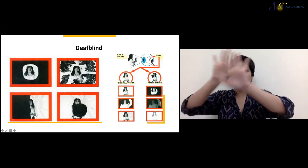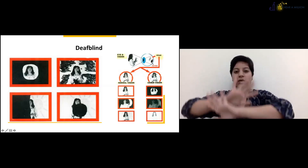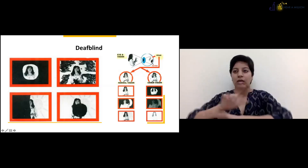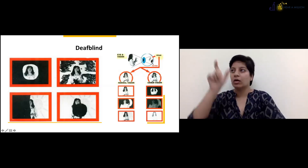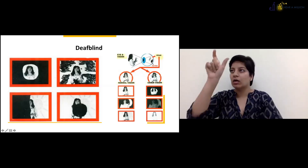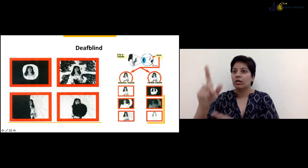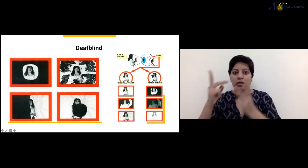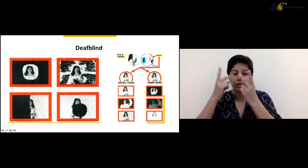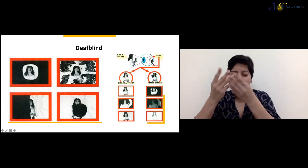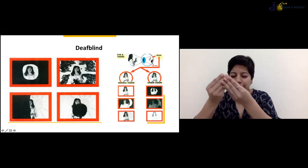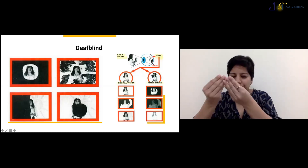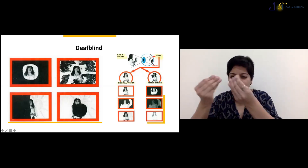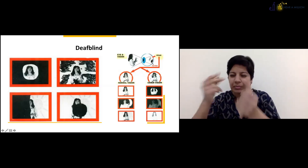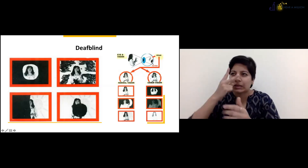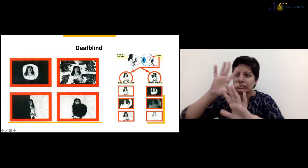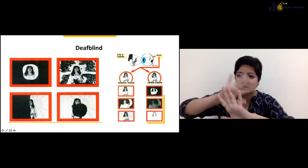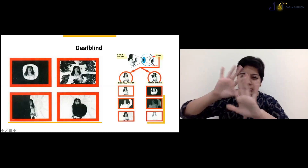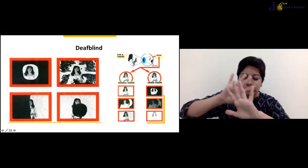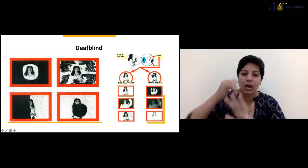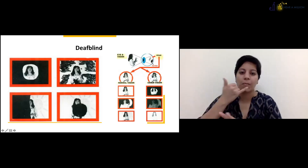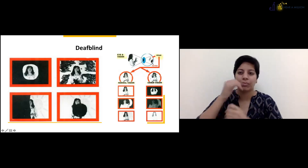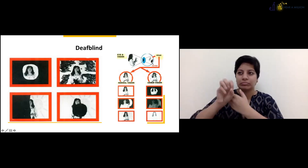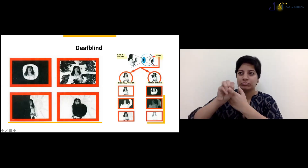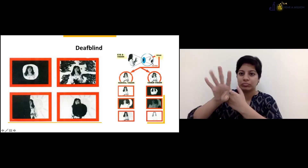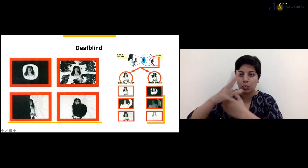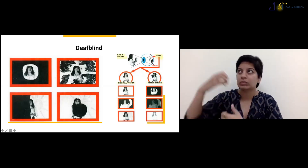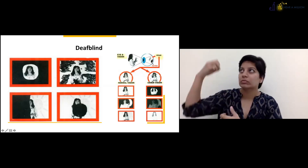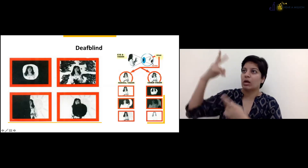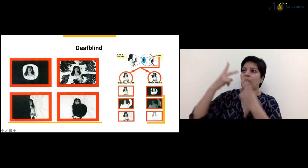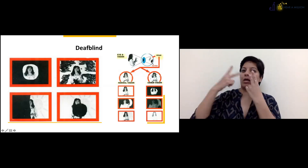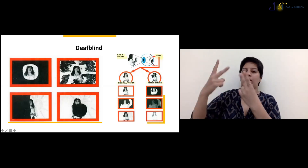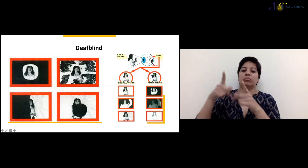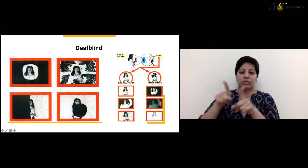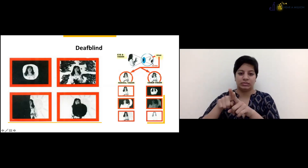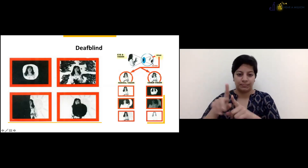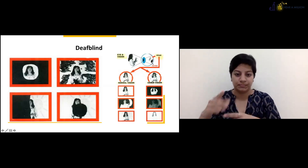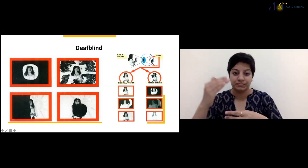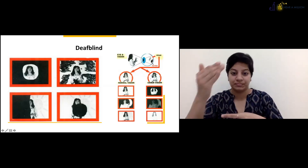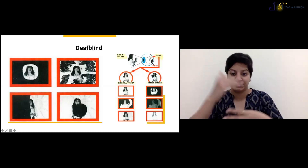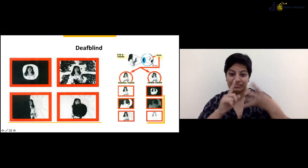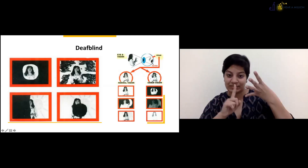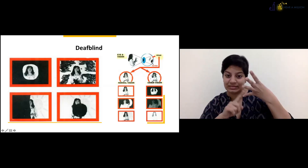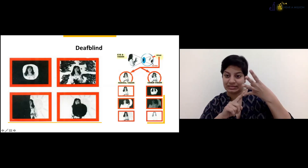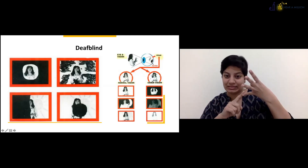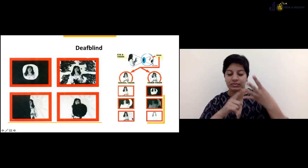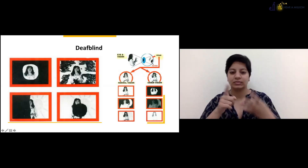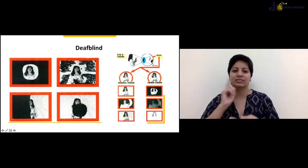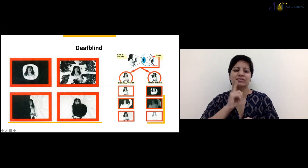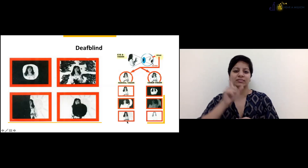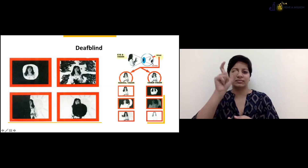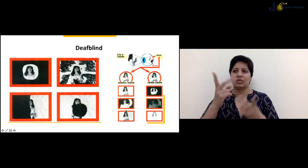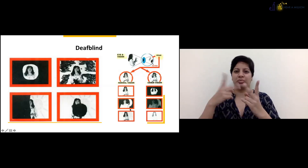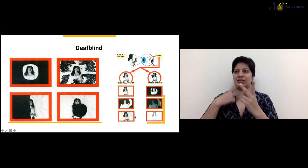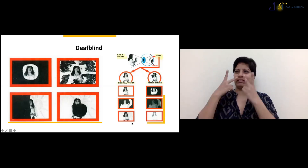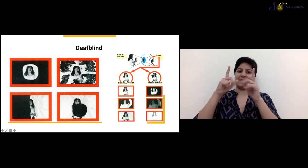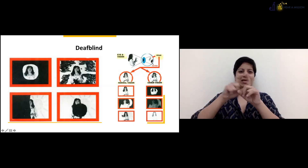I remember the deaf person, if in the evening time that person cannot see, it will give the light, then we can see. The same thing is happening